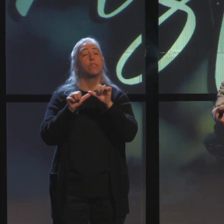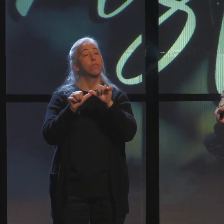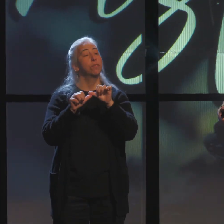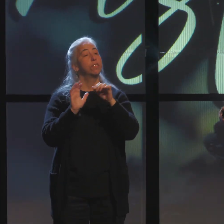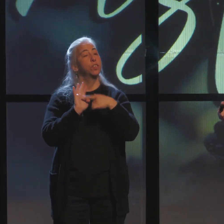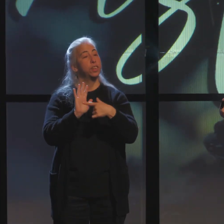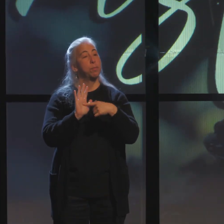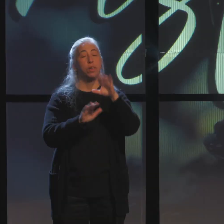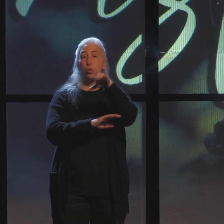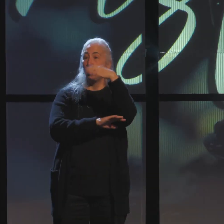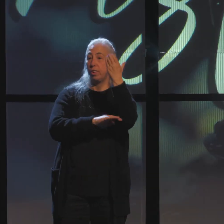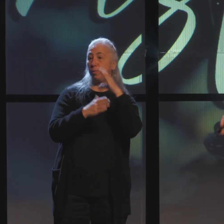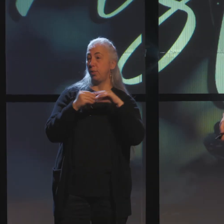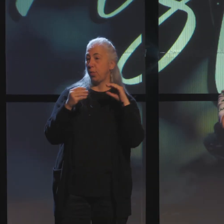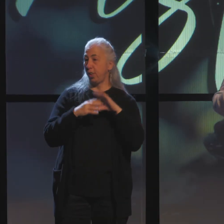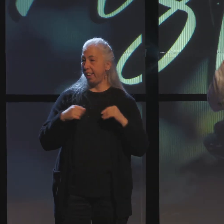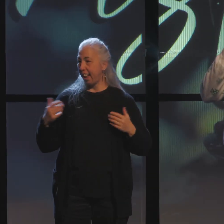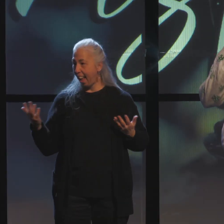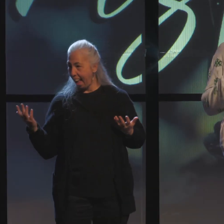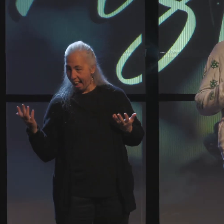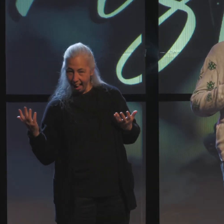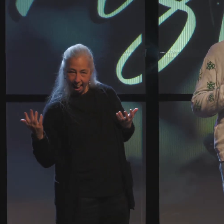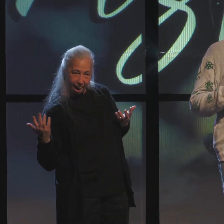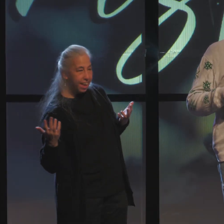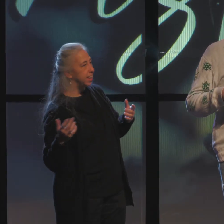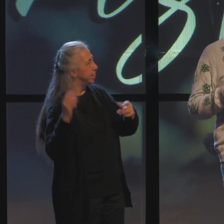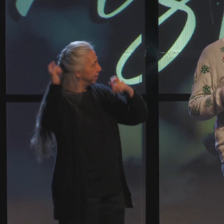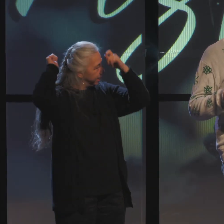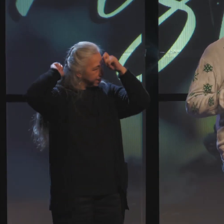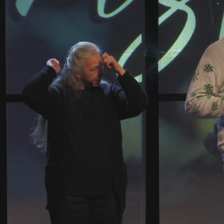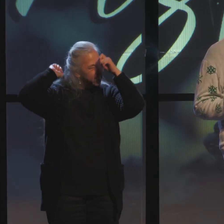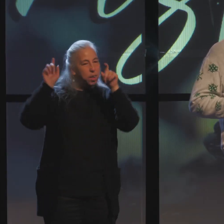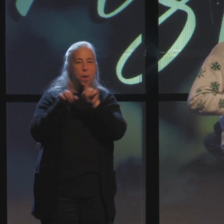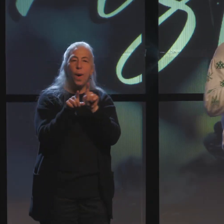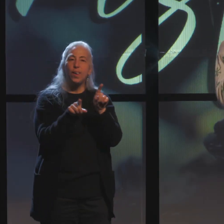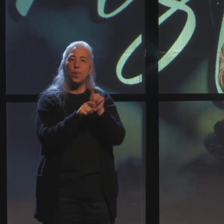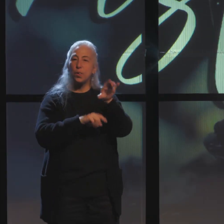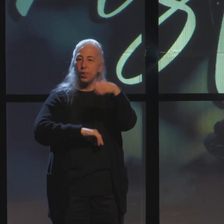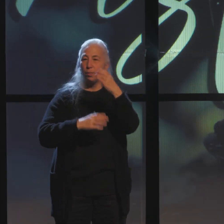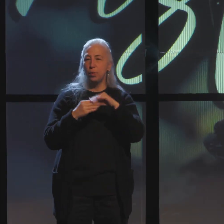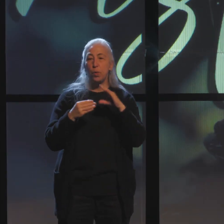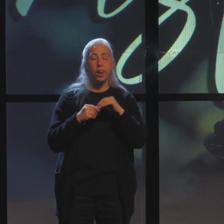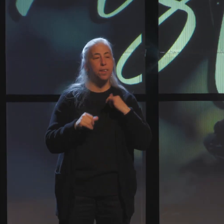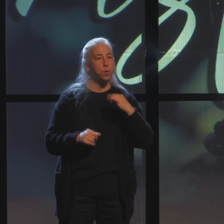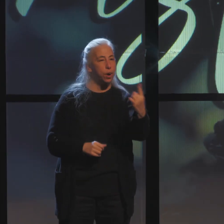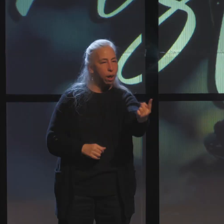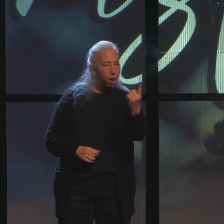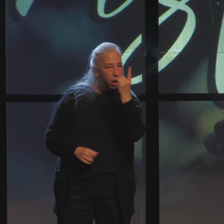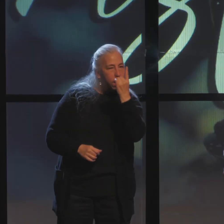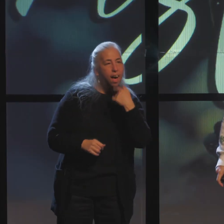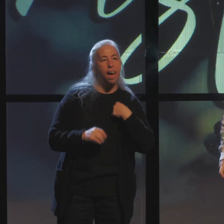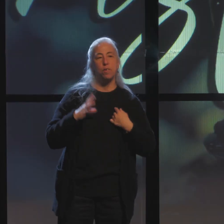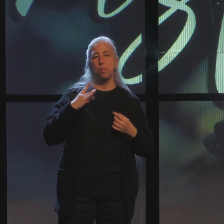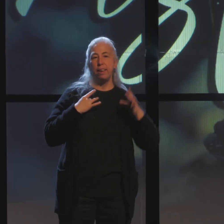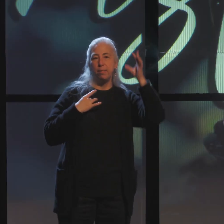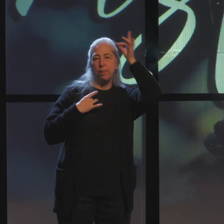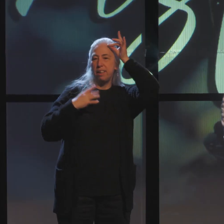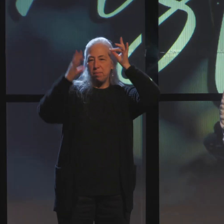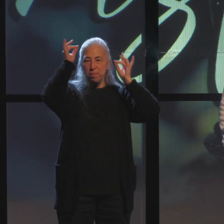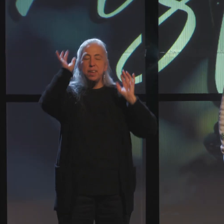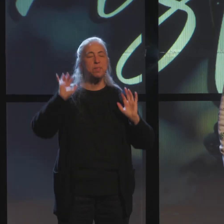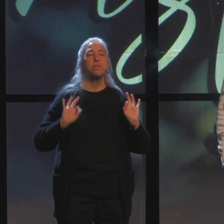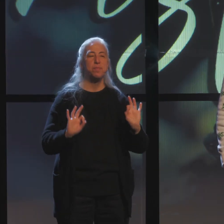Story. Thank you very much. My hat is Christmas Story as well. If you want to get a closer look, there's some pins. Somebody got me this, so it's